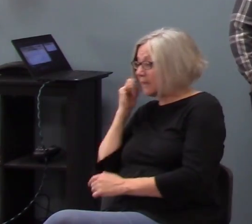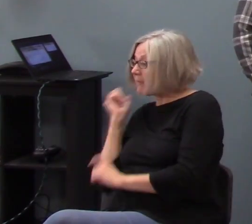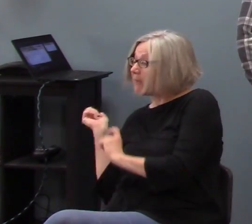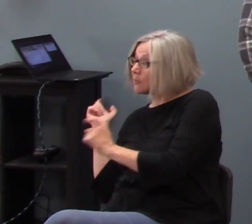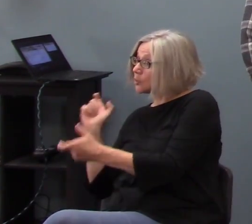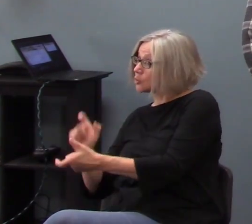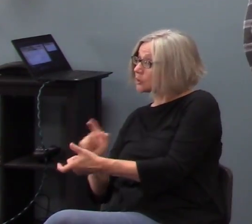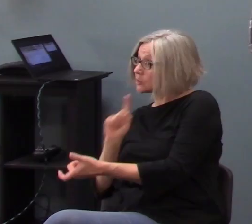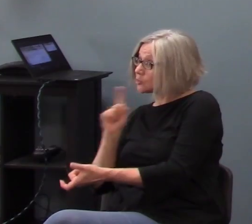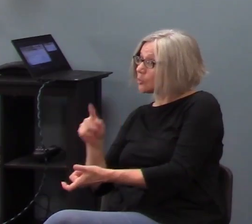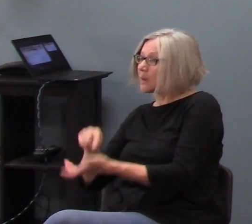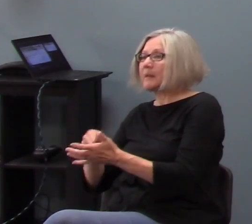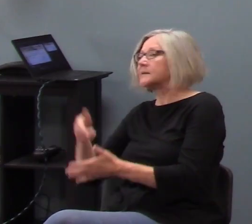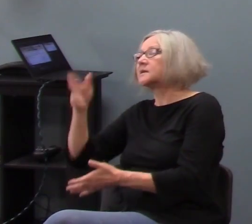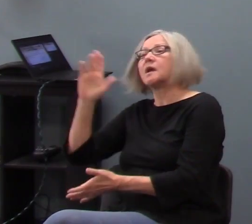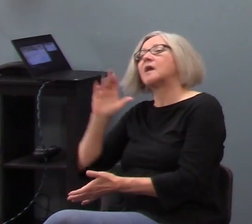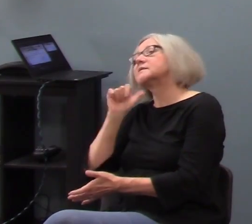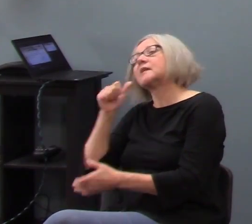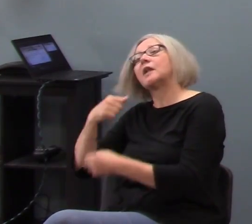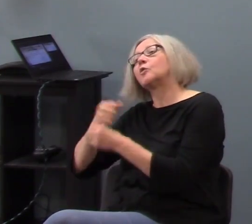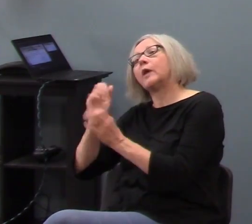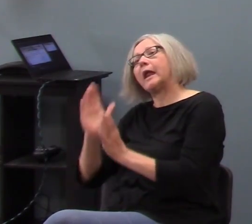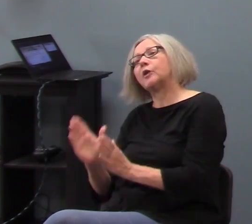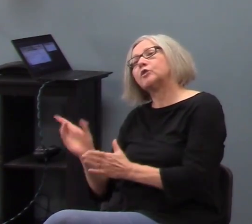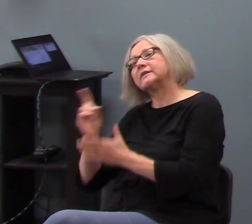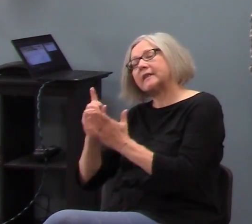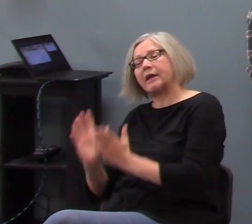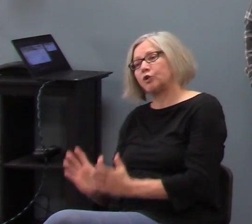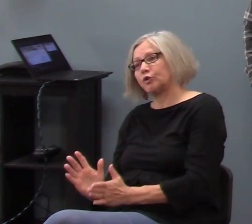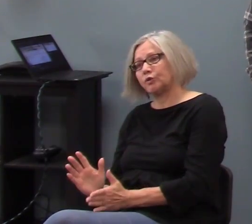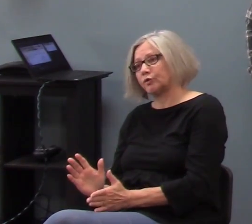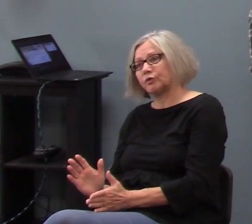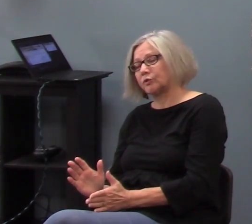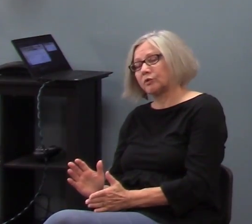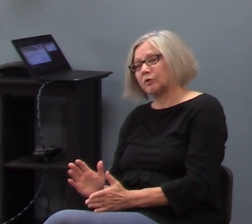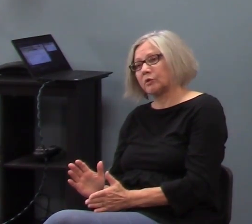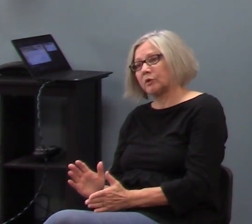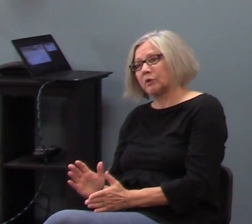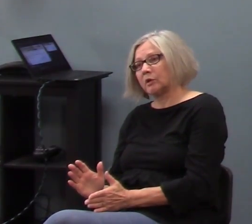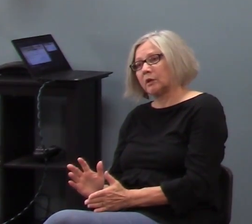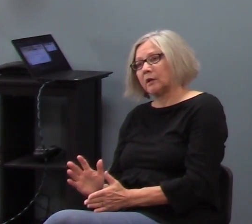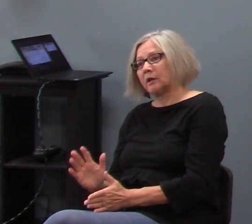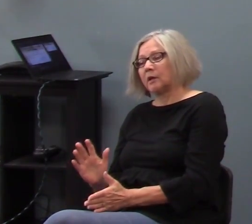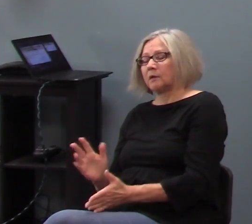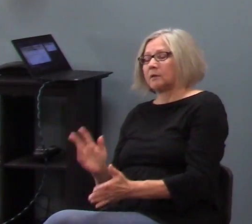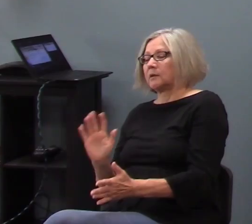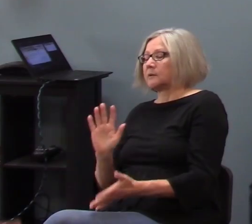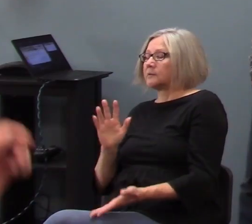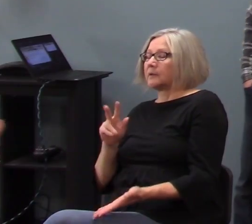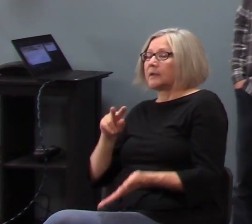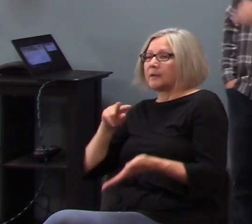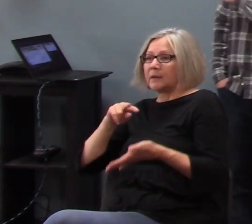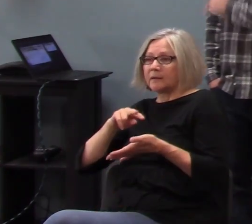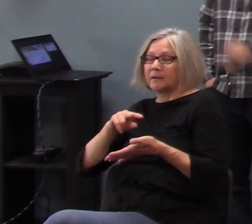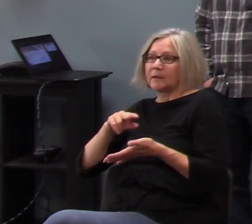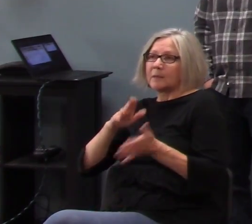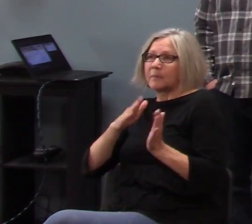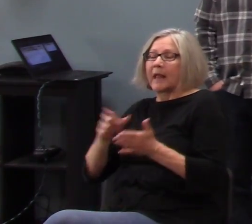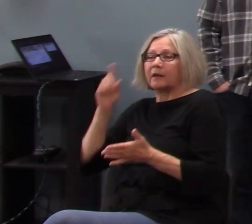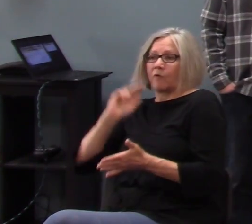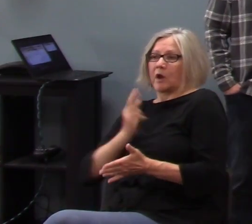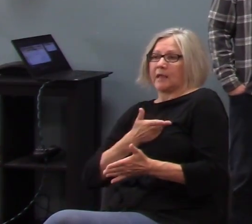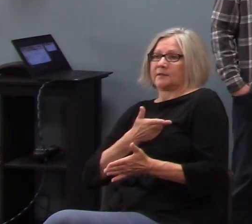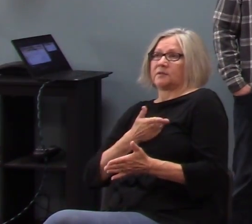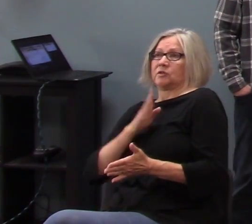that means that God is not a creator, designer, intending everything to be built for us to be the pinnacle of it. It's a completely